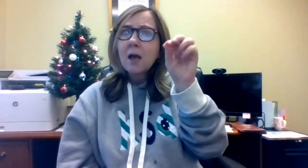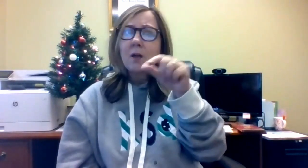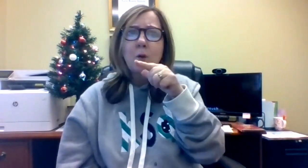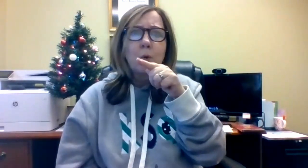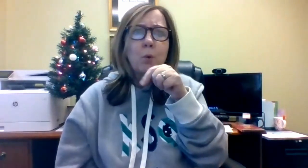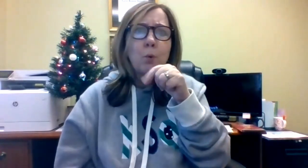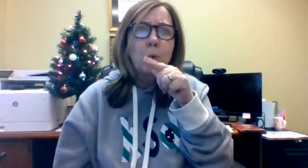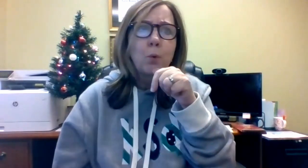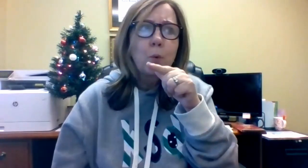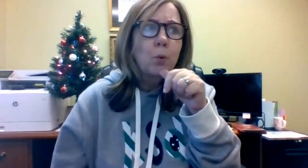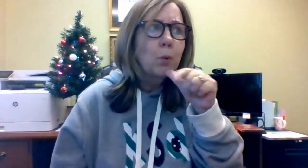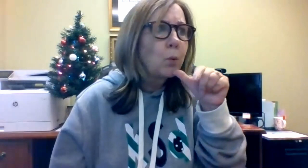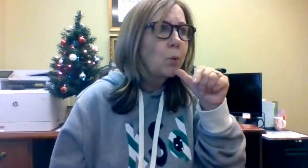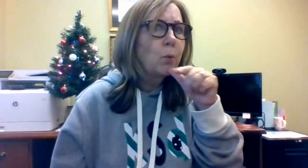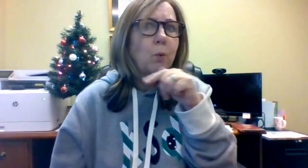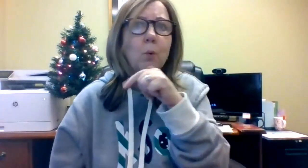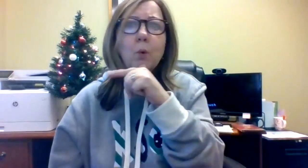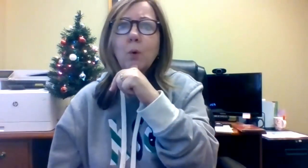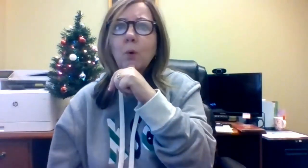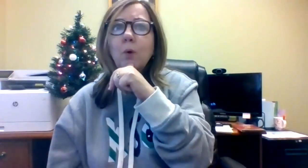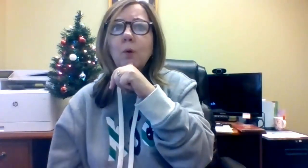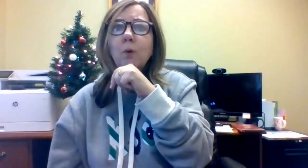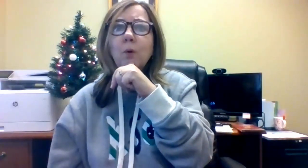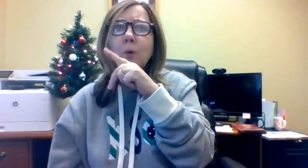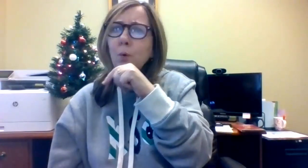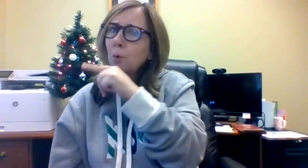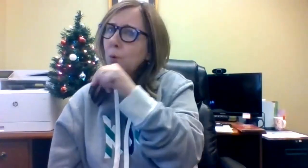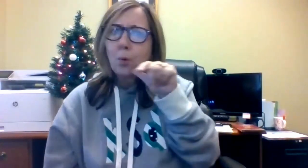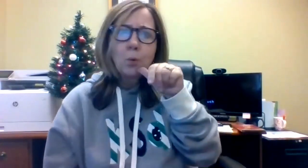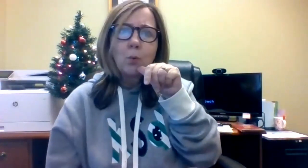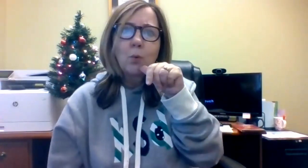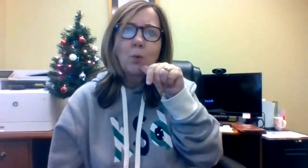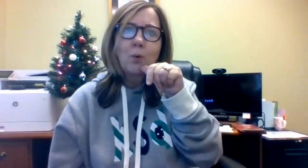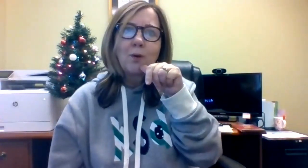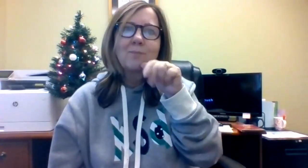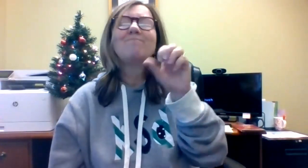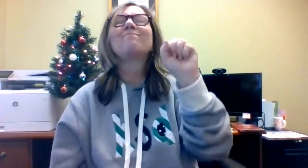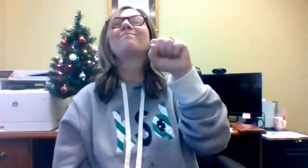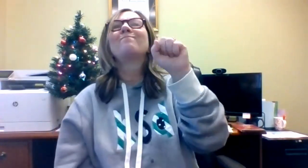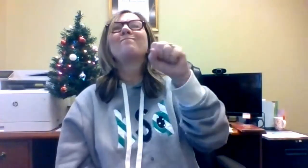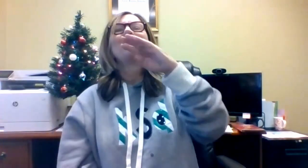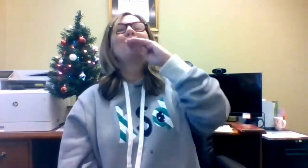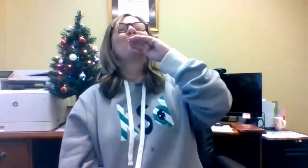We are going to go and find, who do you think?